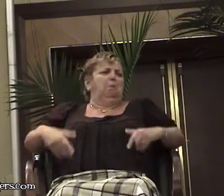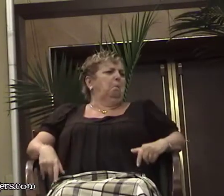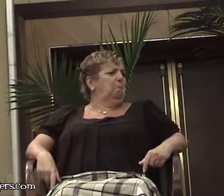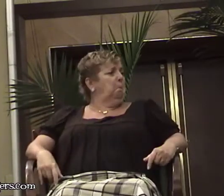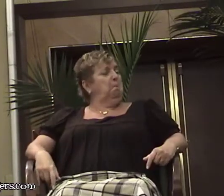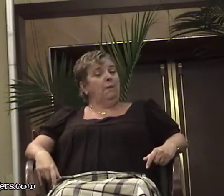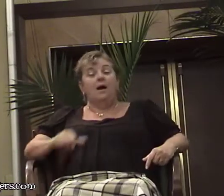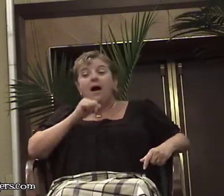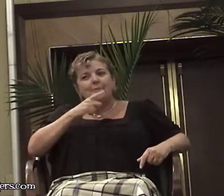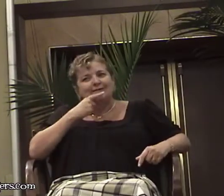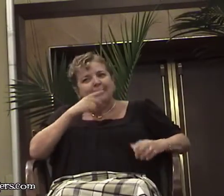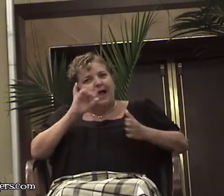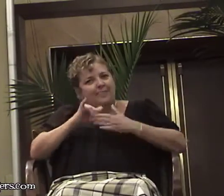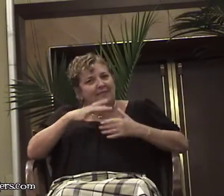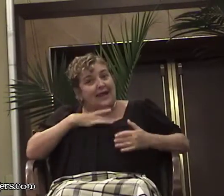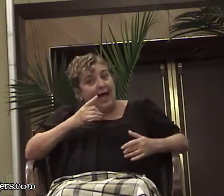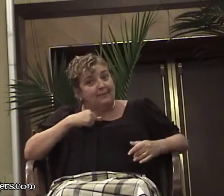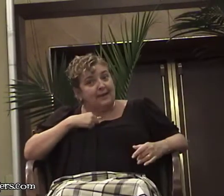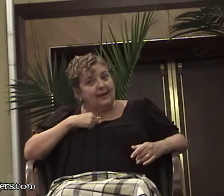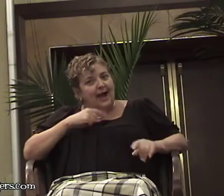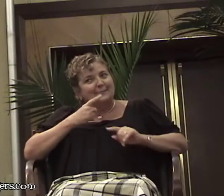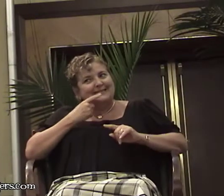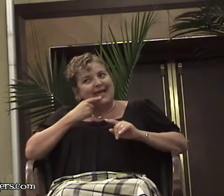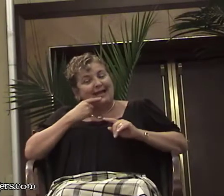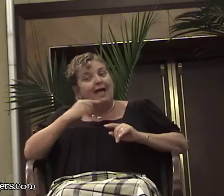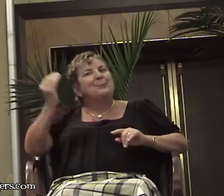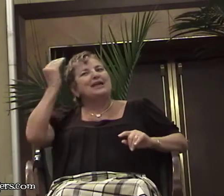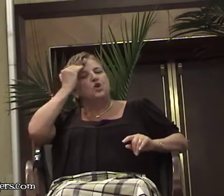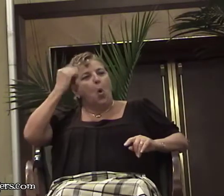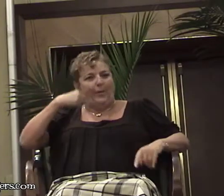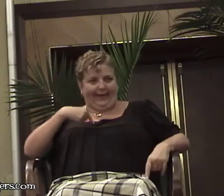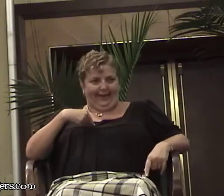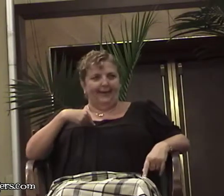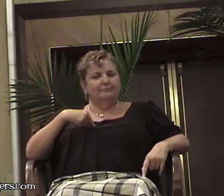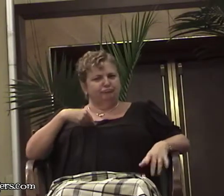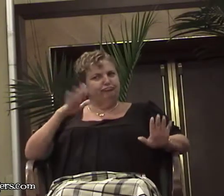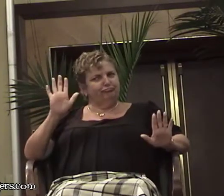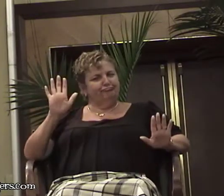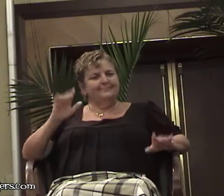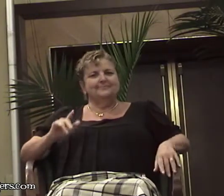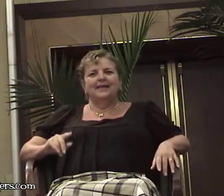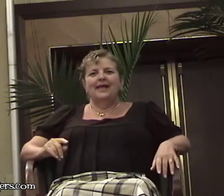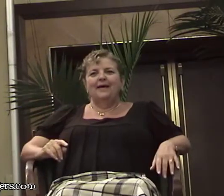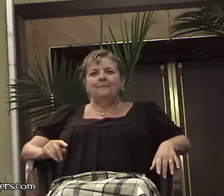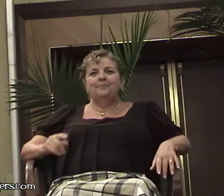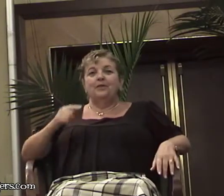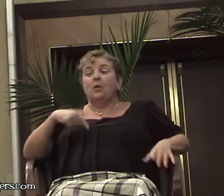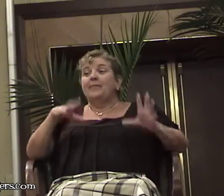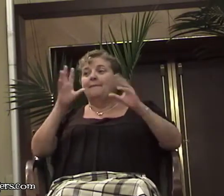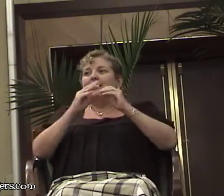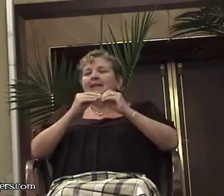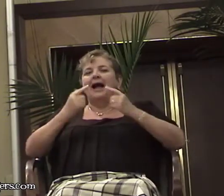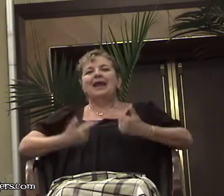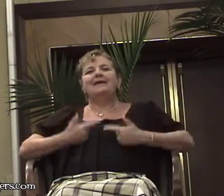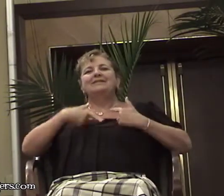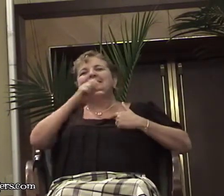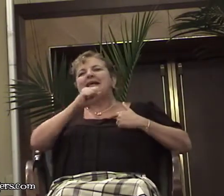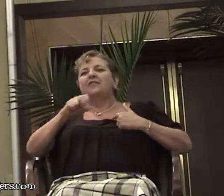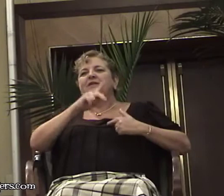like me, I'm just saying that they know me. I'm involved in the service. People know me, right? Now this meeting, I live in South Philadelphia, right? This meeting is up in North